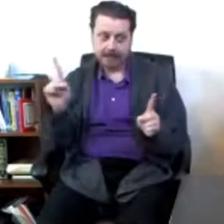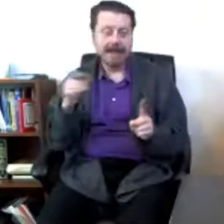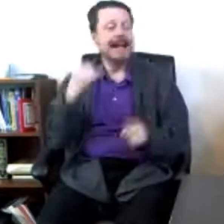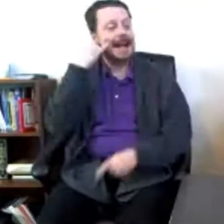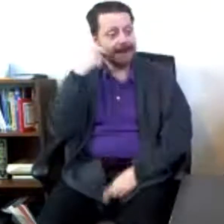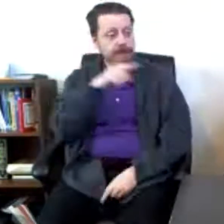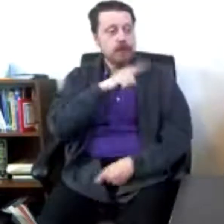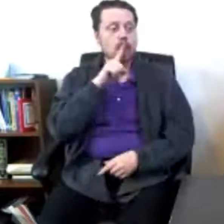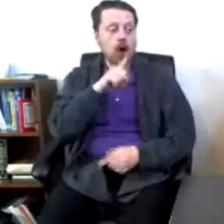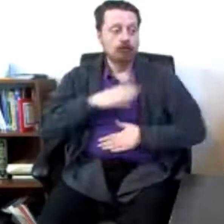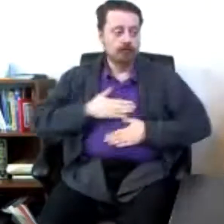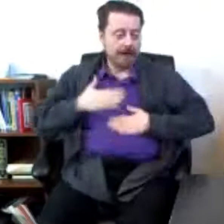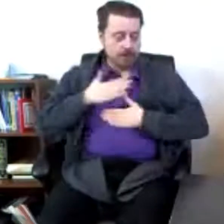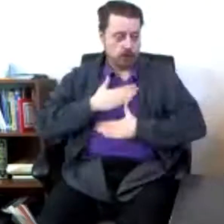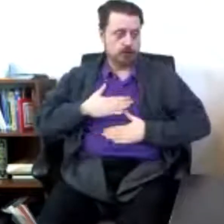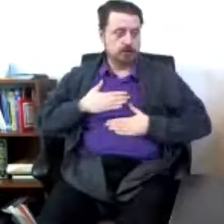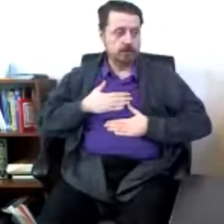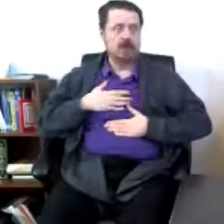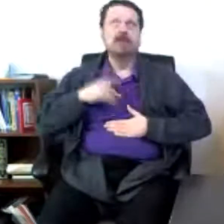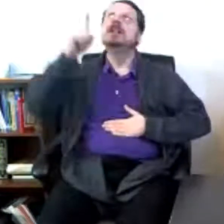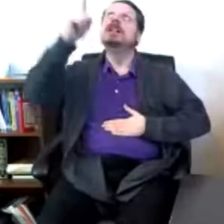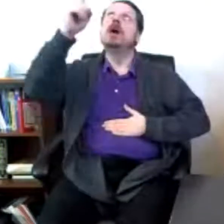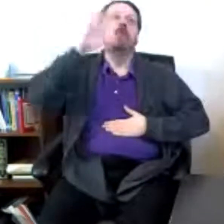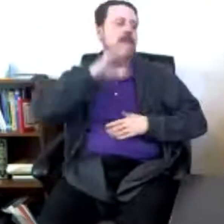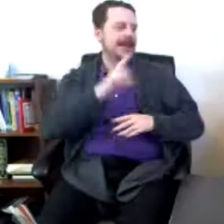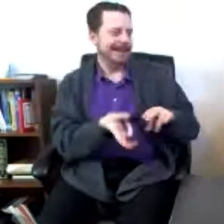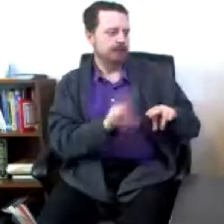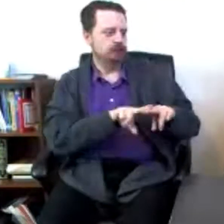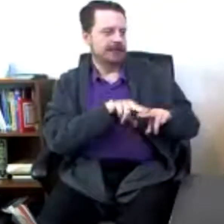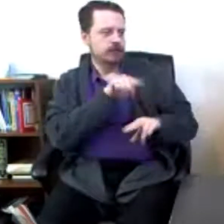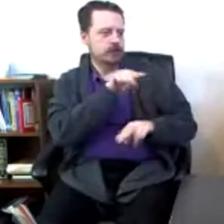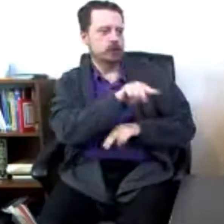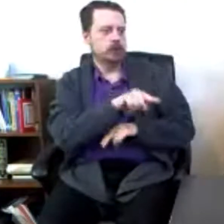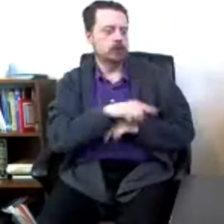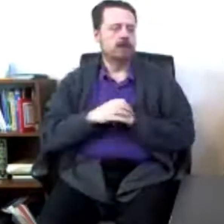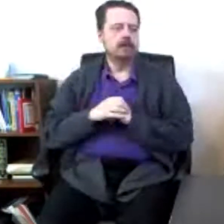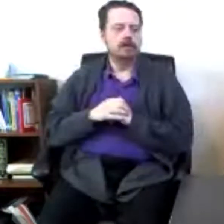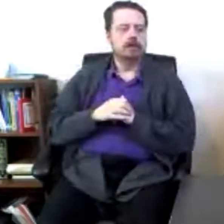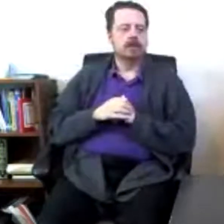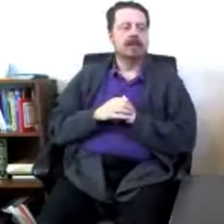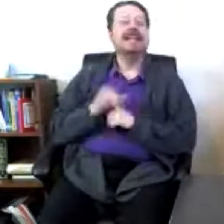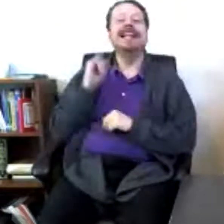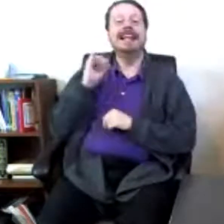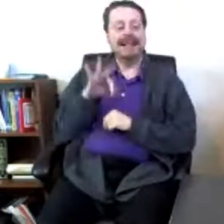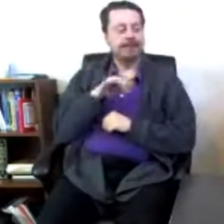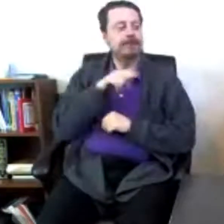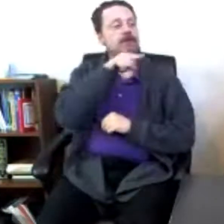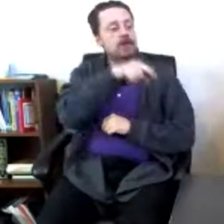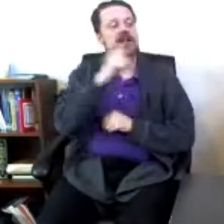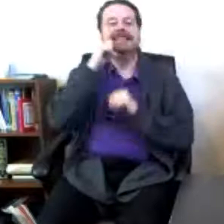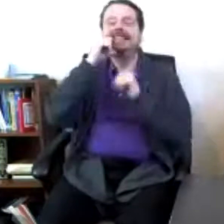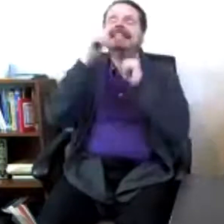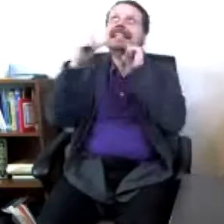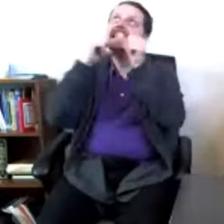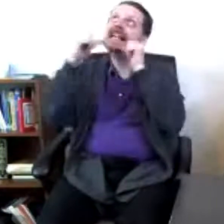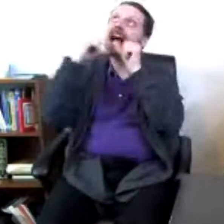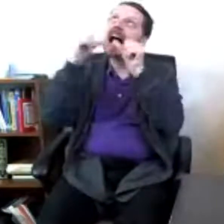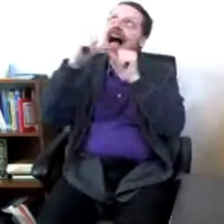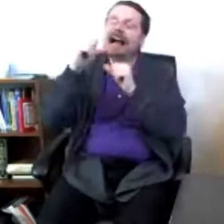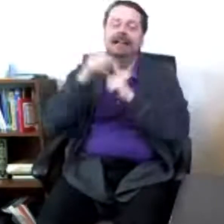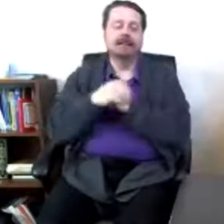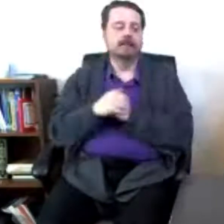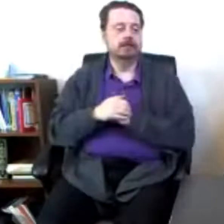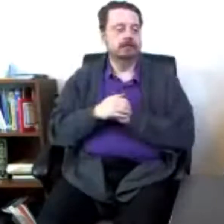grateful, I will increase you. And if you deny, my